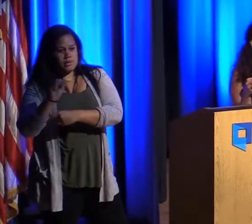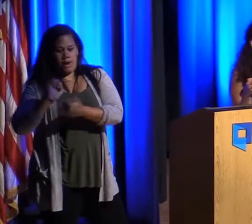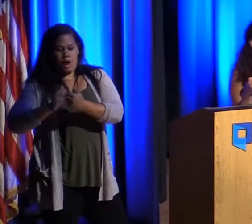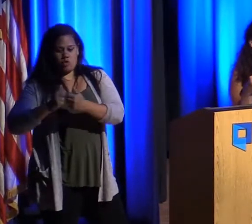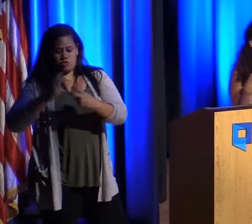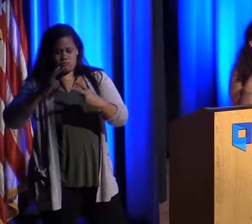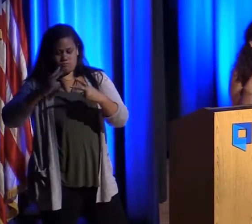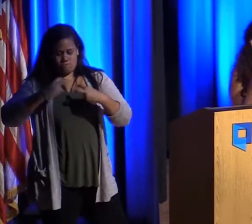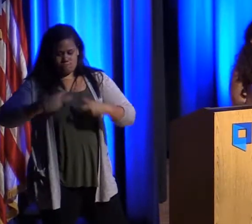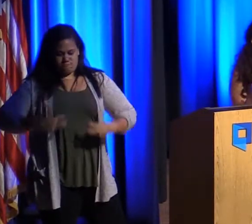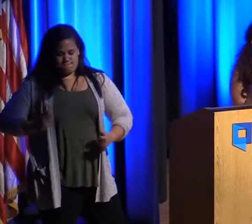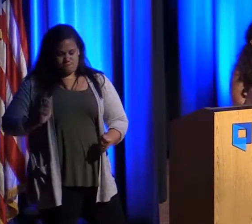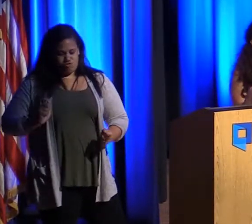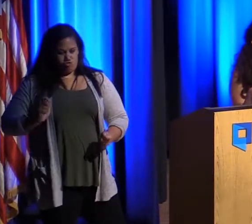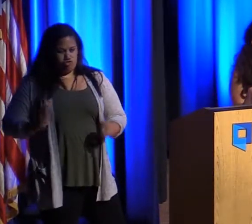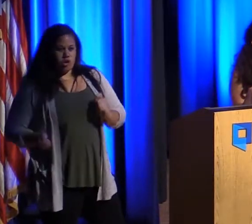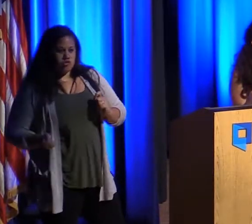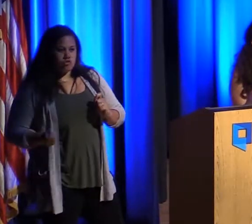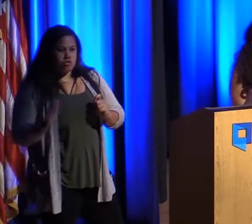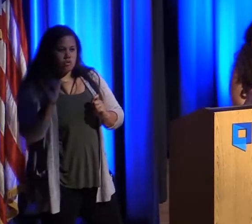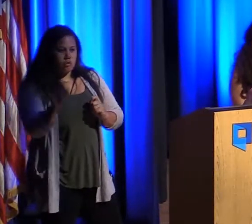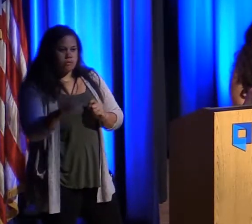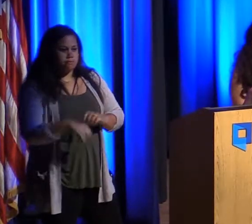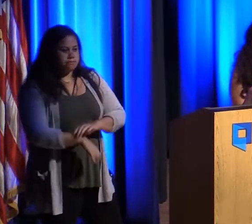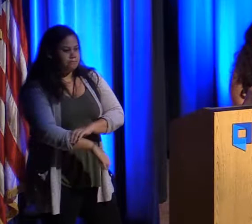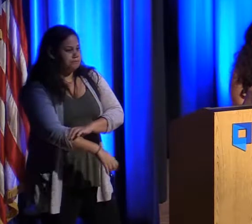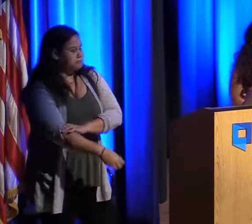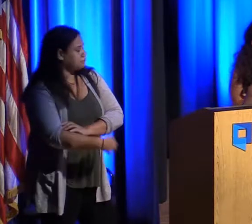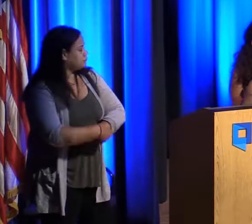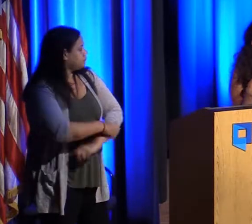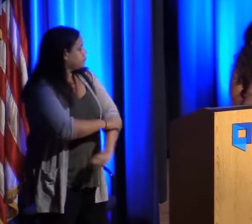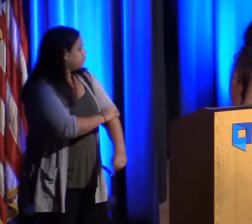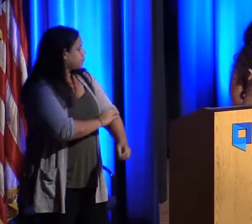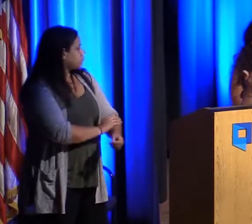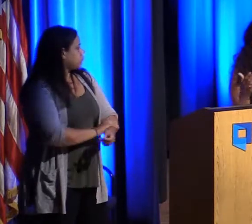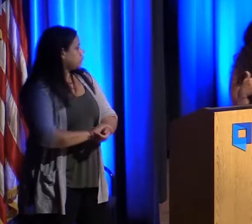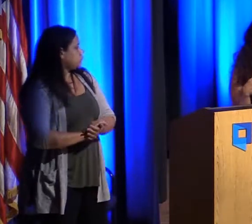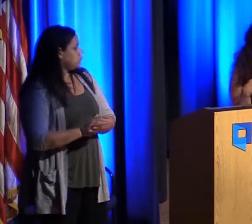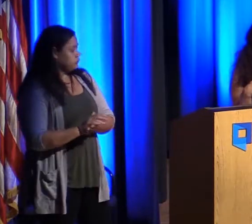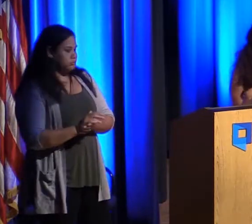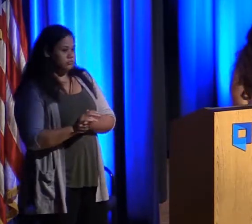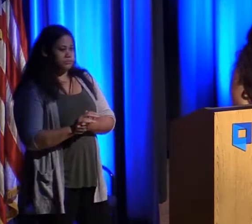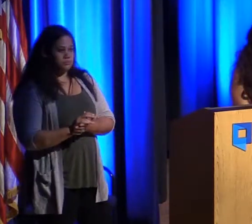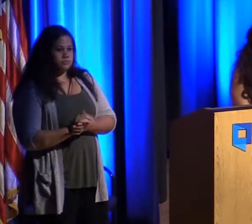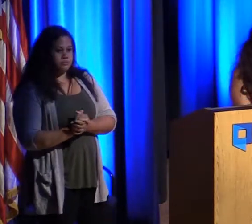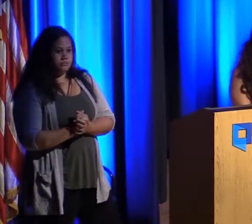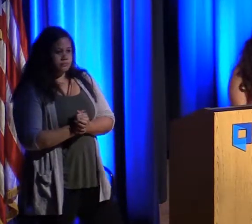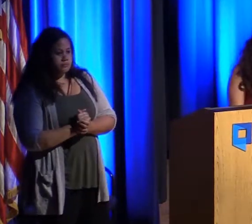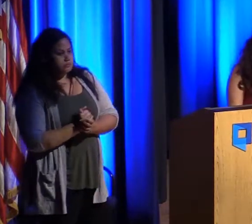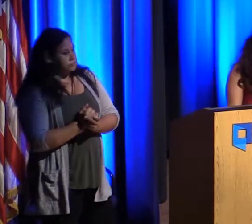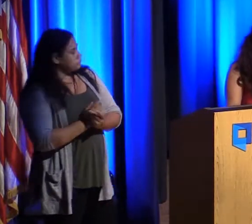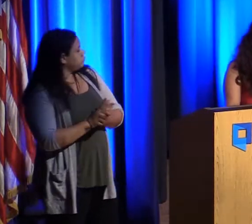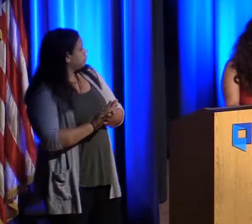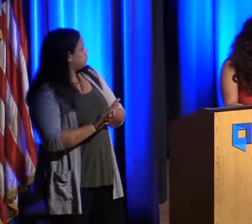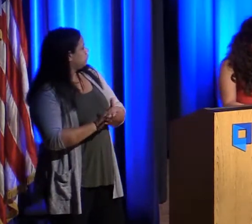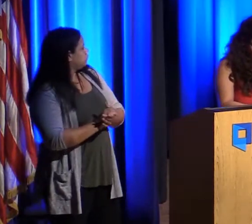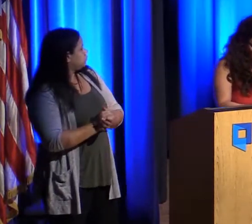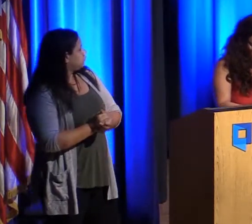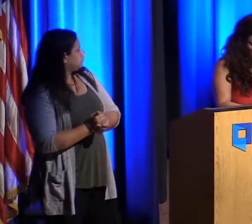how to sort of bring a different self into the exam room so that hopefully they're controlling the bias that we all